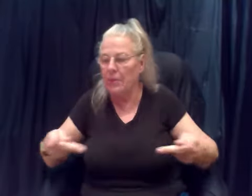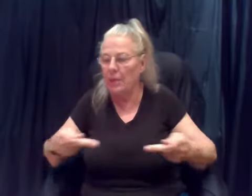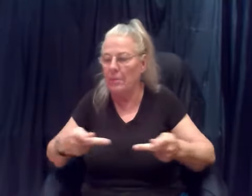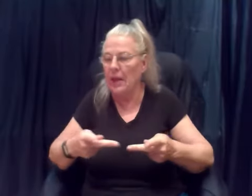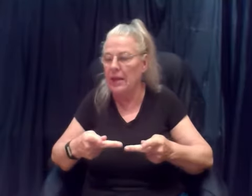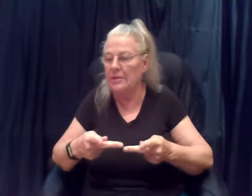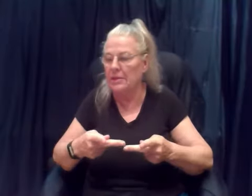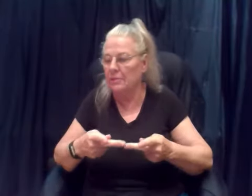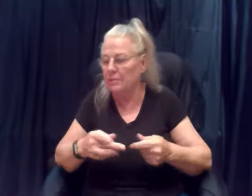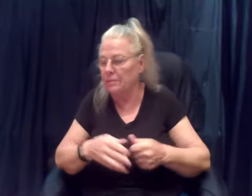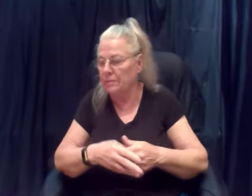Place.